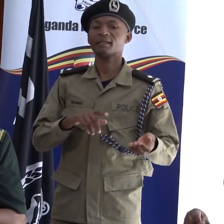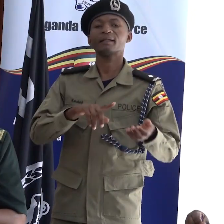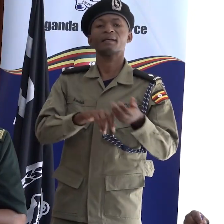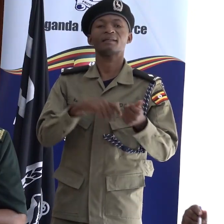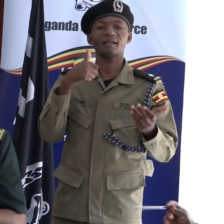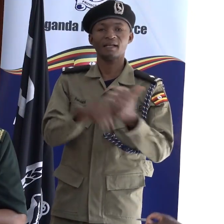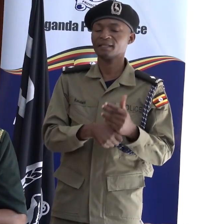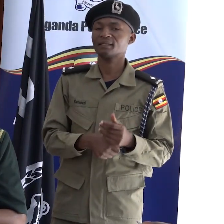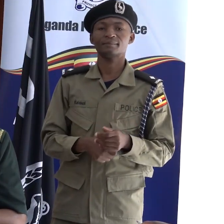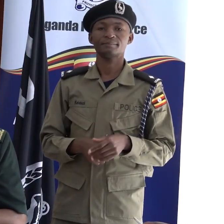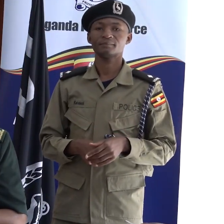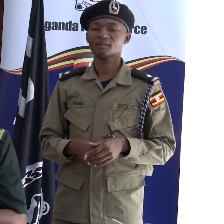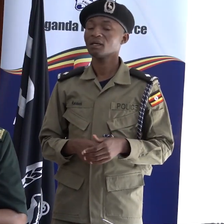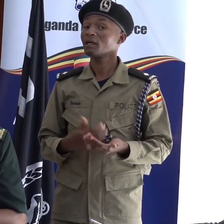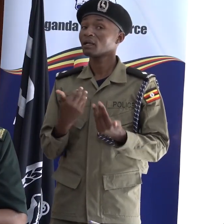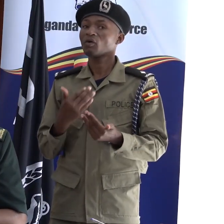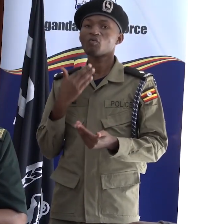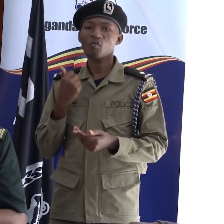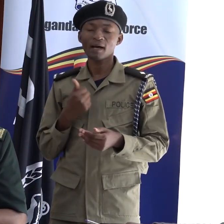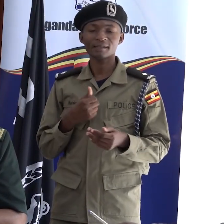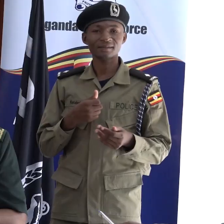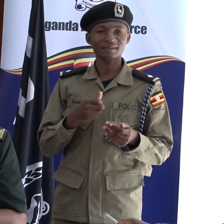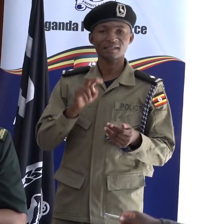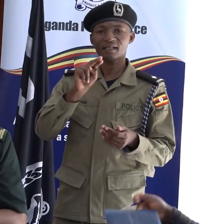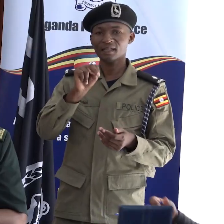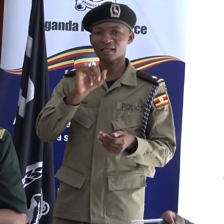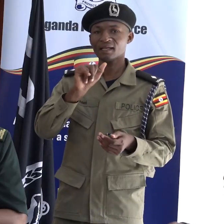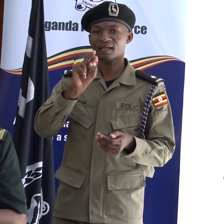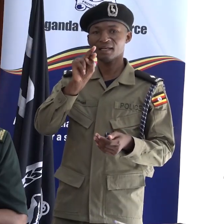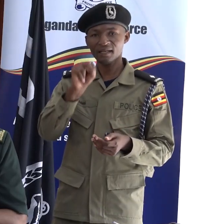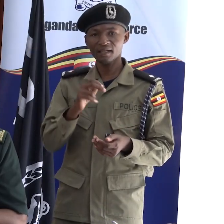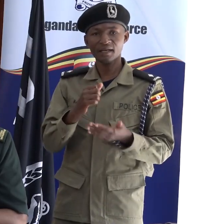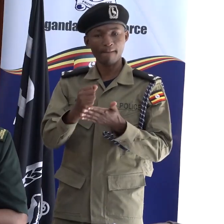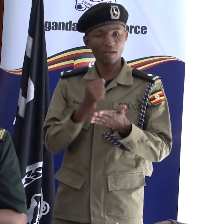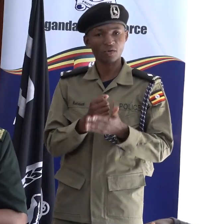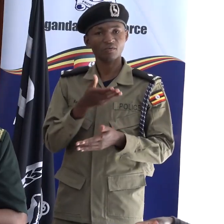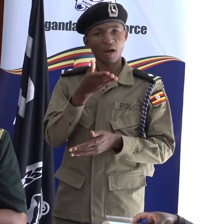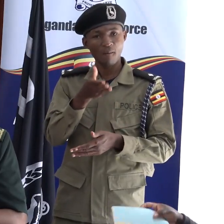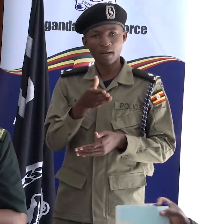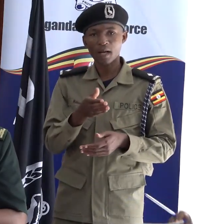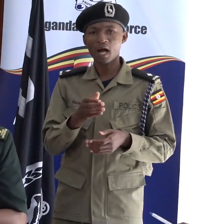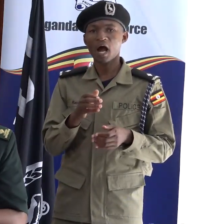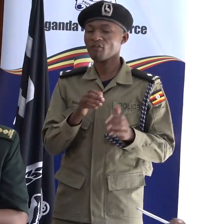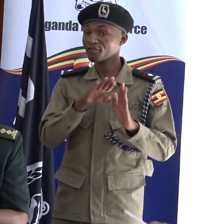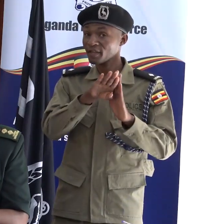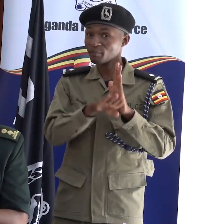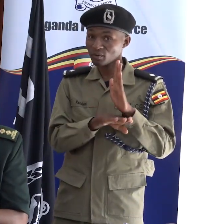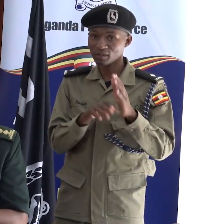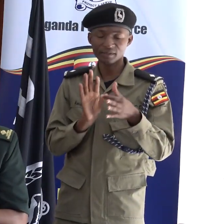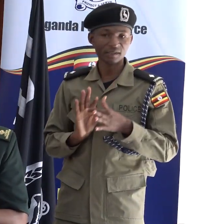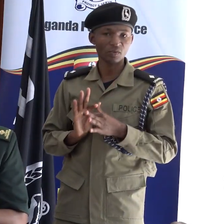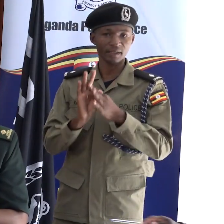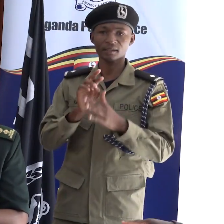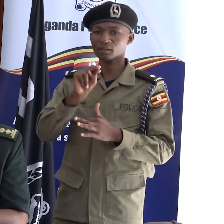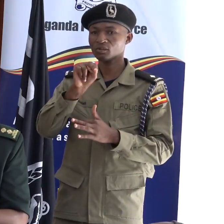stamps. So we want the NIN. Why the NIN? Because we have a system that is linked to